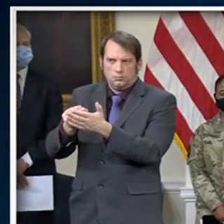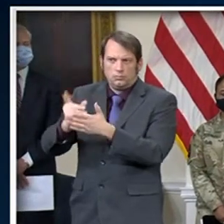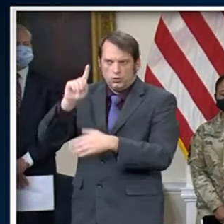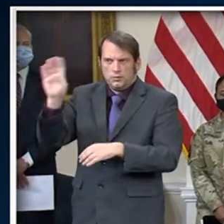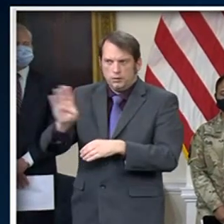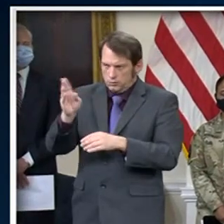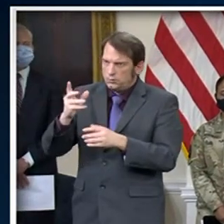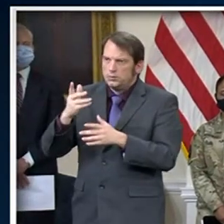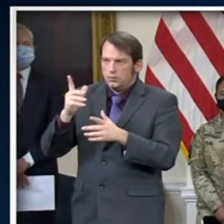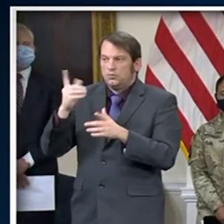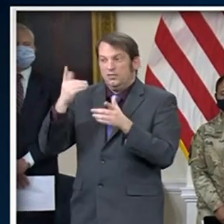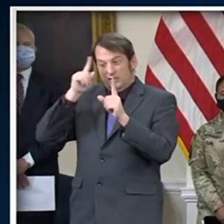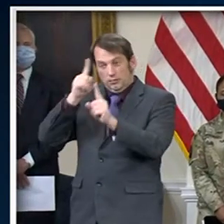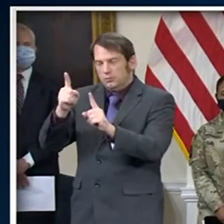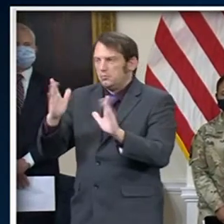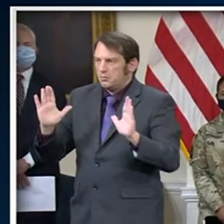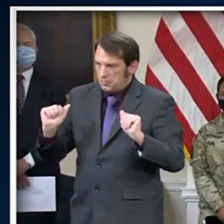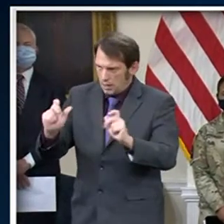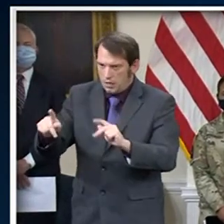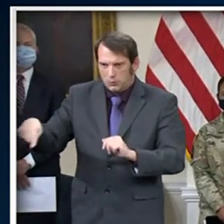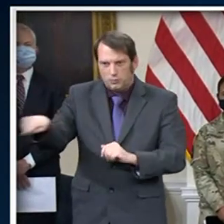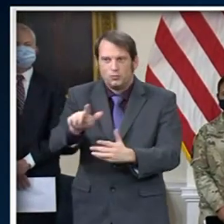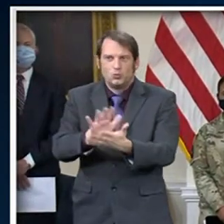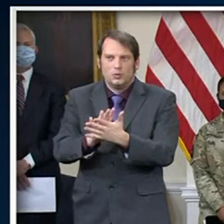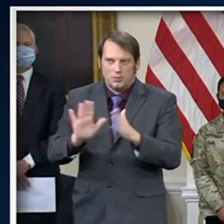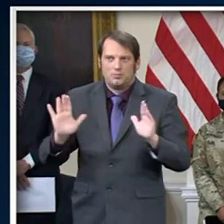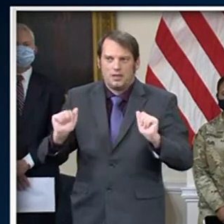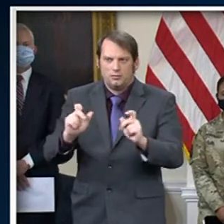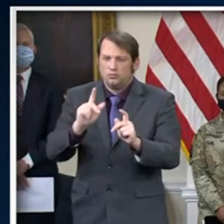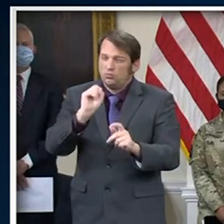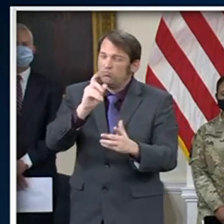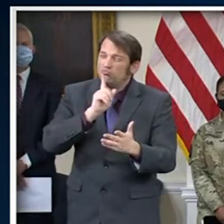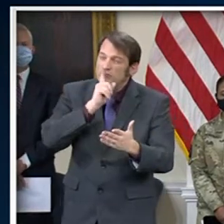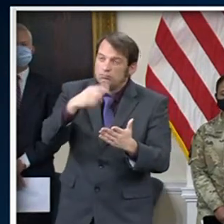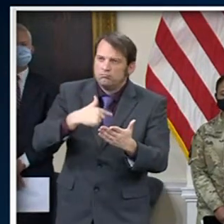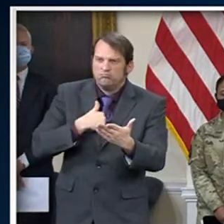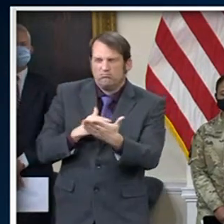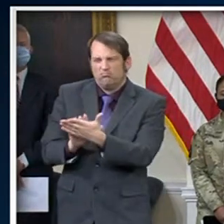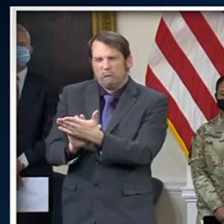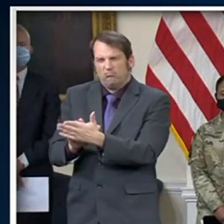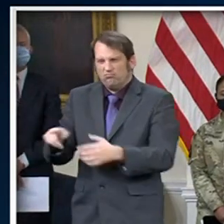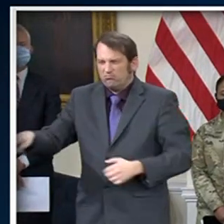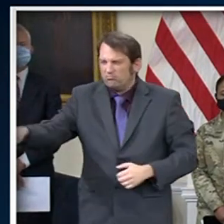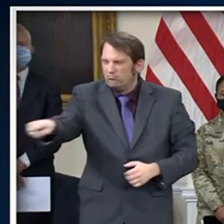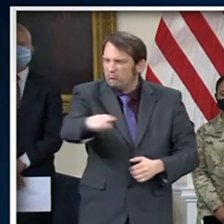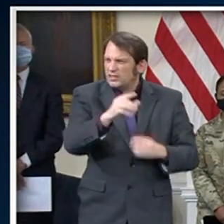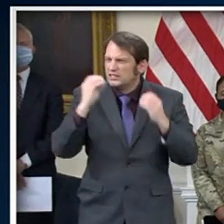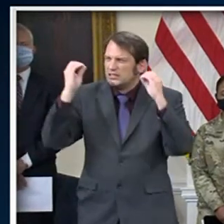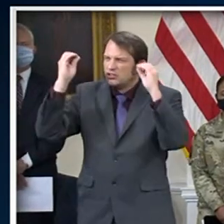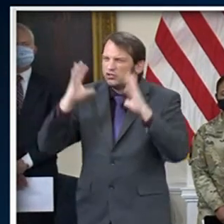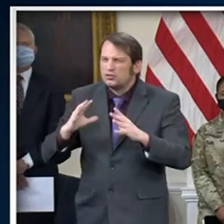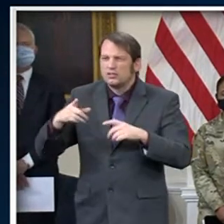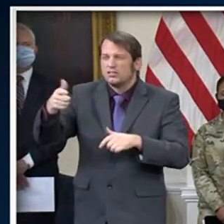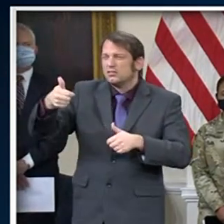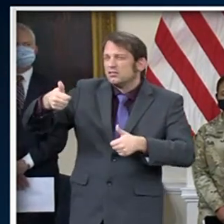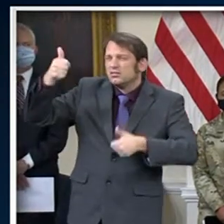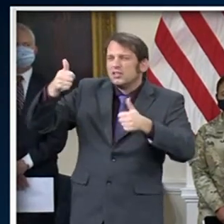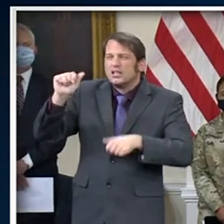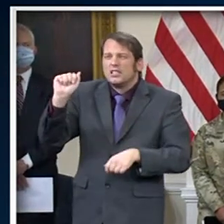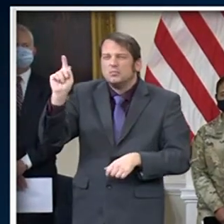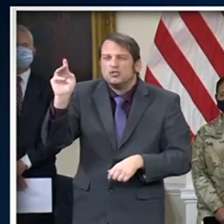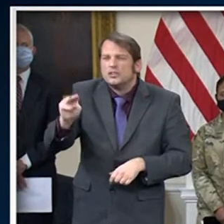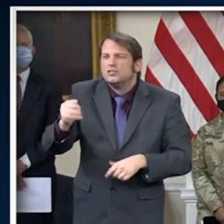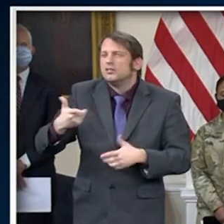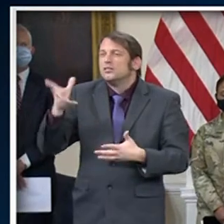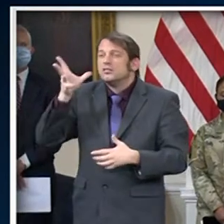classrooms. I want to commend all of the teachers, administrators, parents, and public